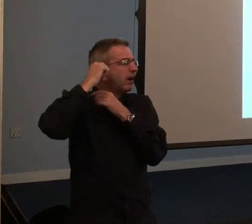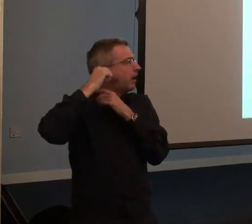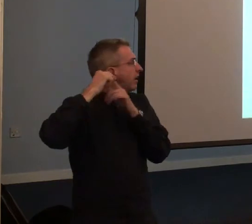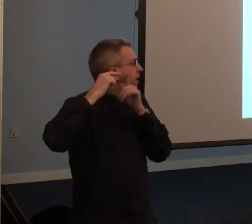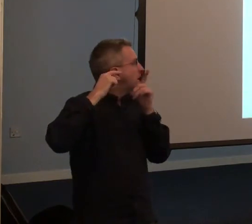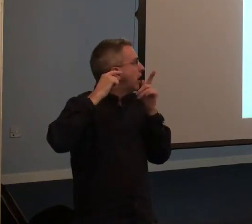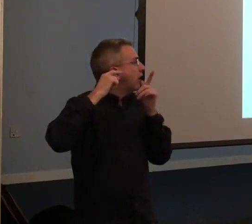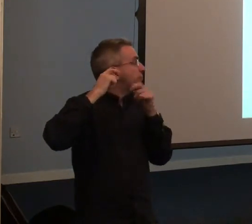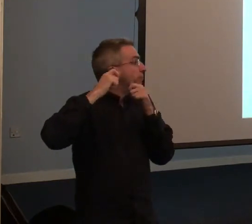stem